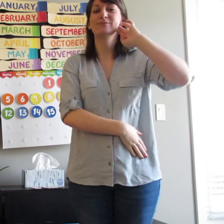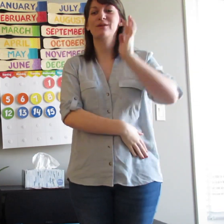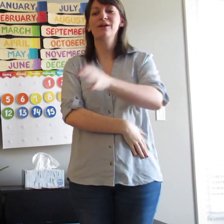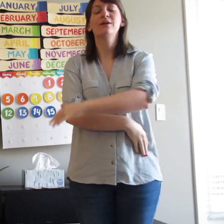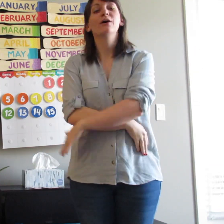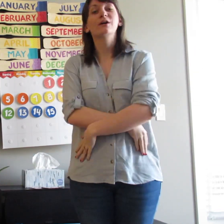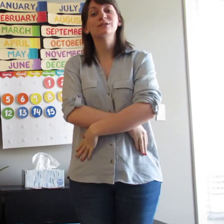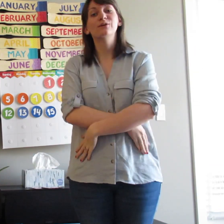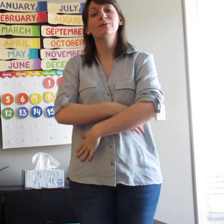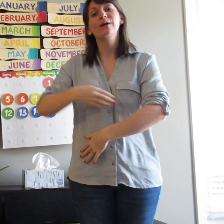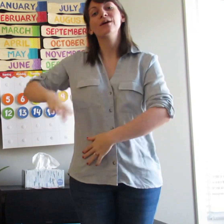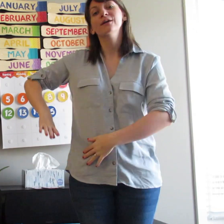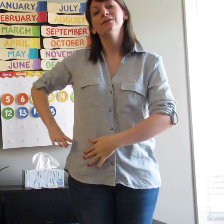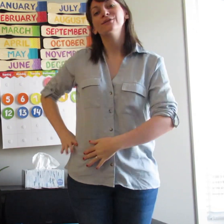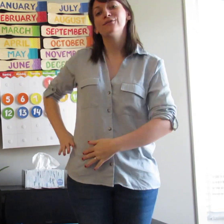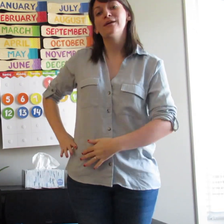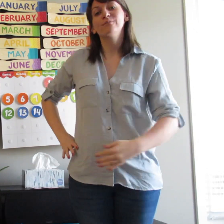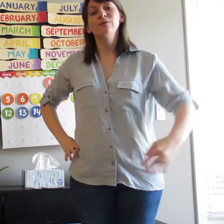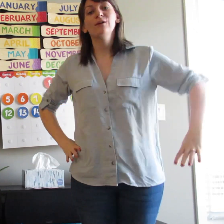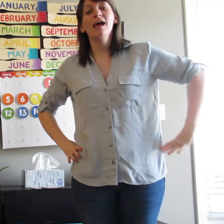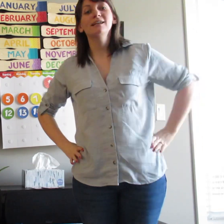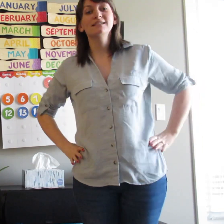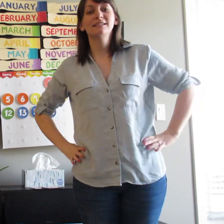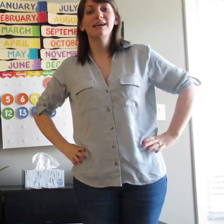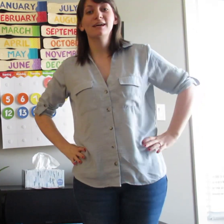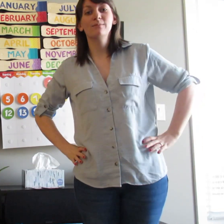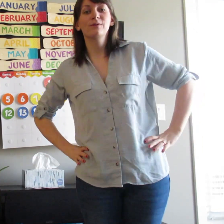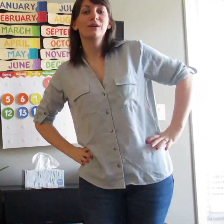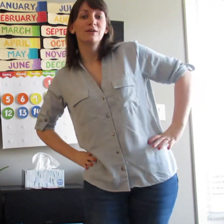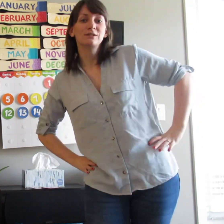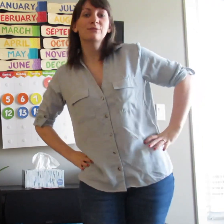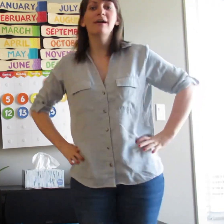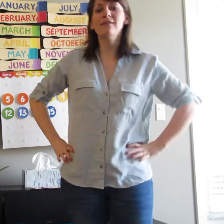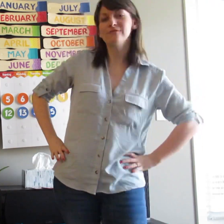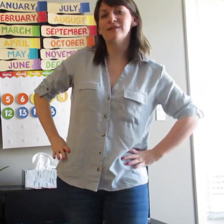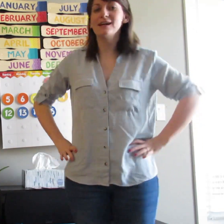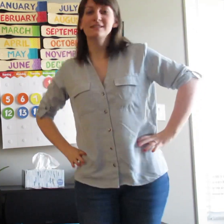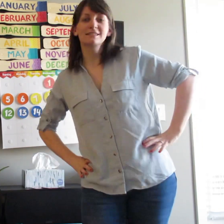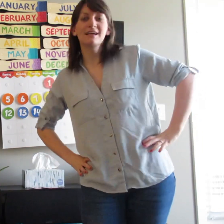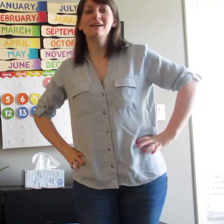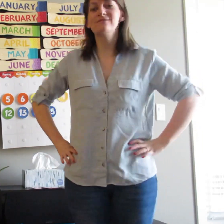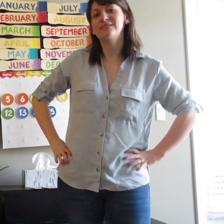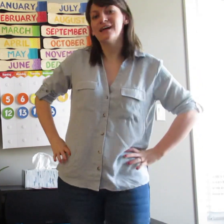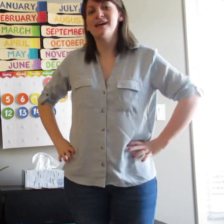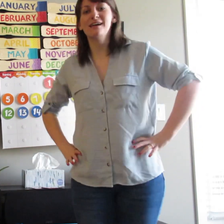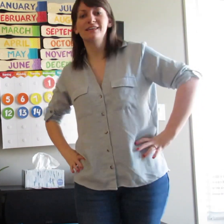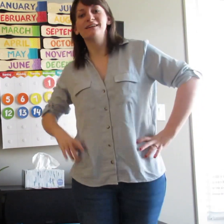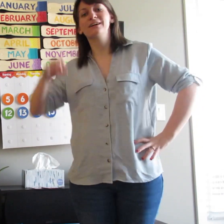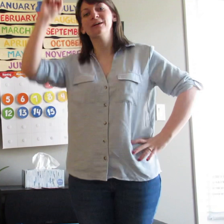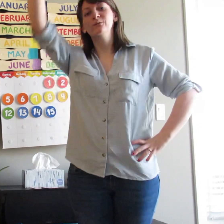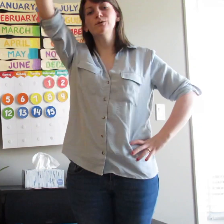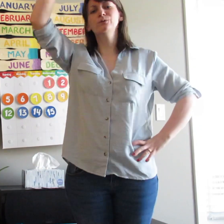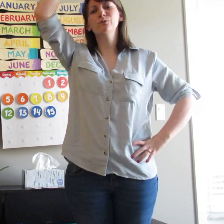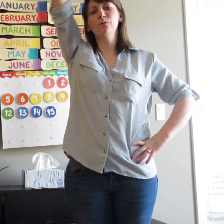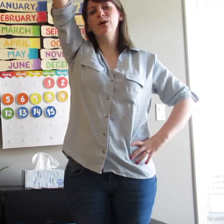September, October, November and December, 12 months of the year. Woo!